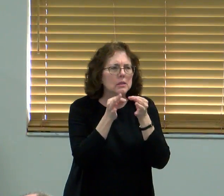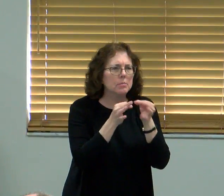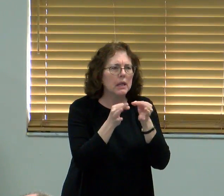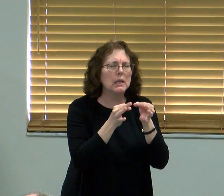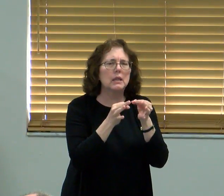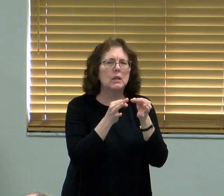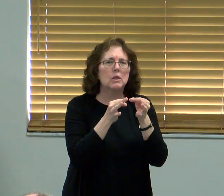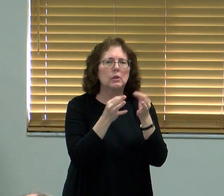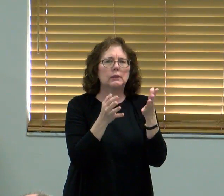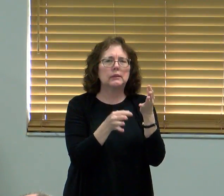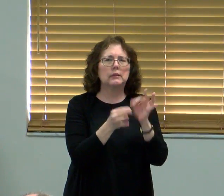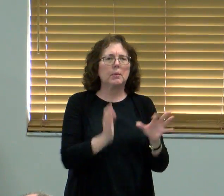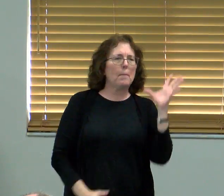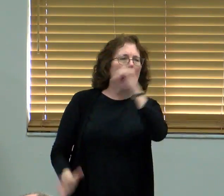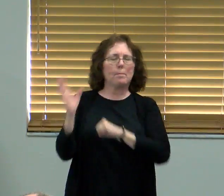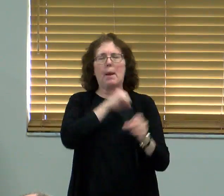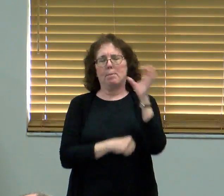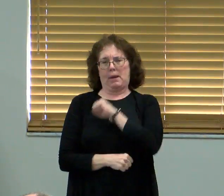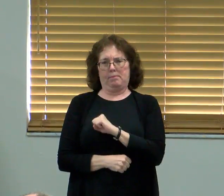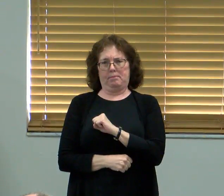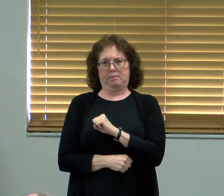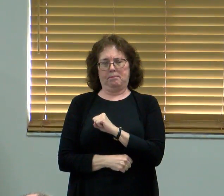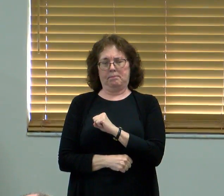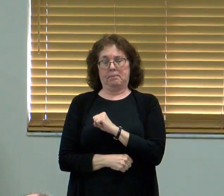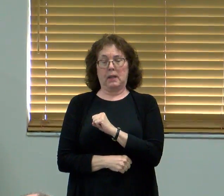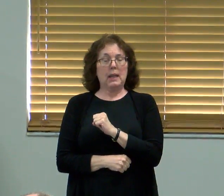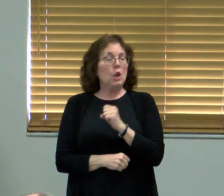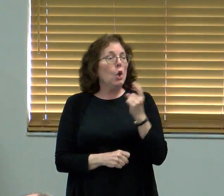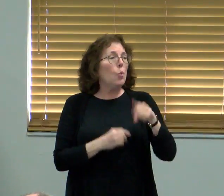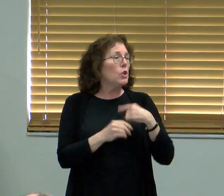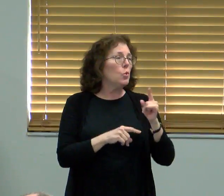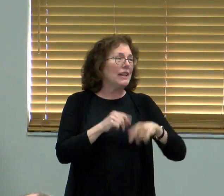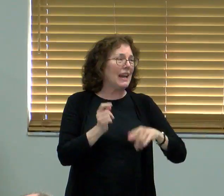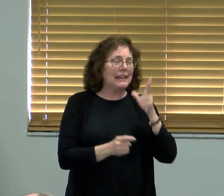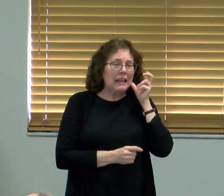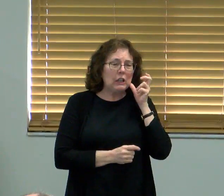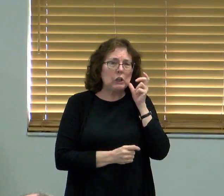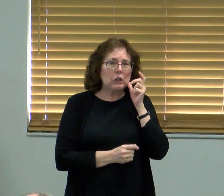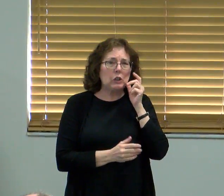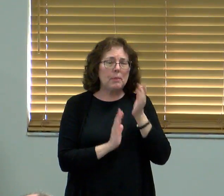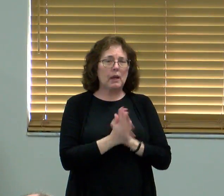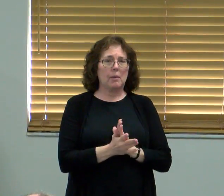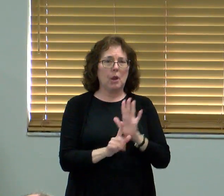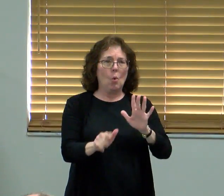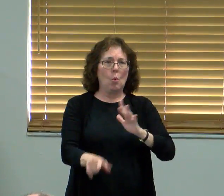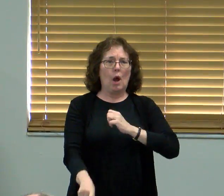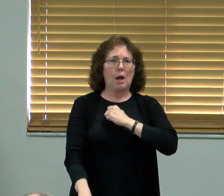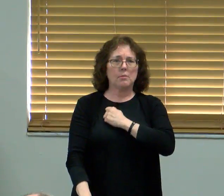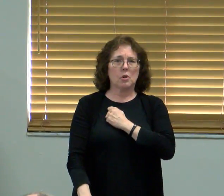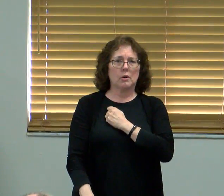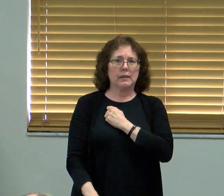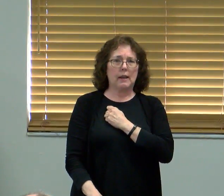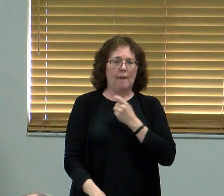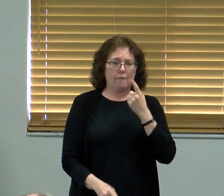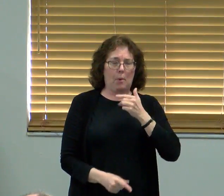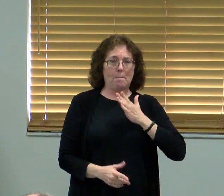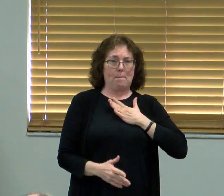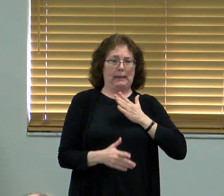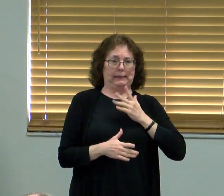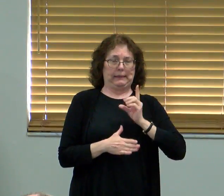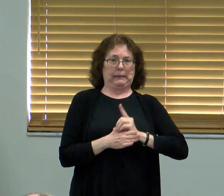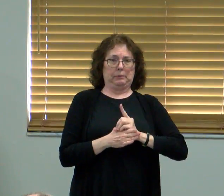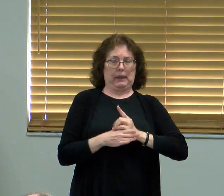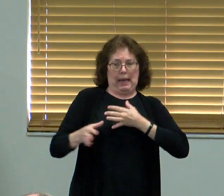or sometimes just plain miss out. When you cannot hear, you become very good at apologizing for your disability